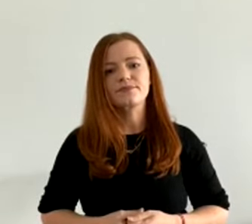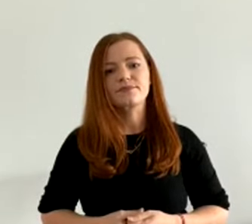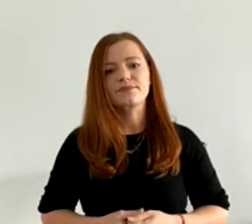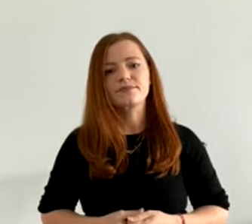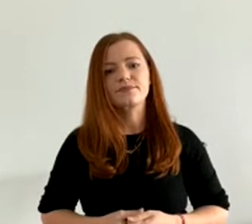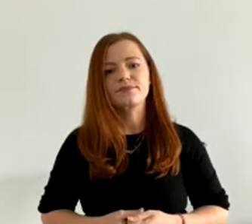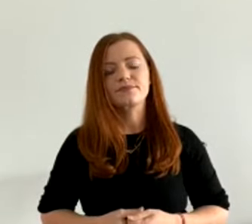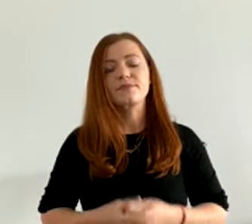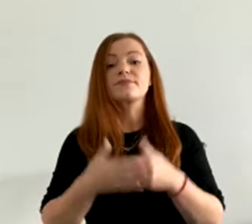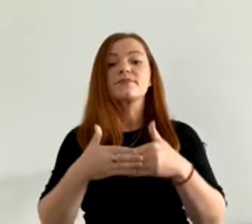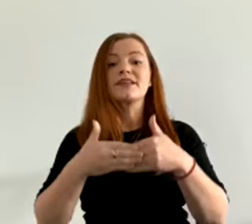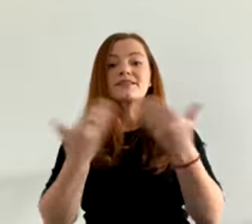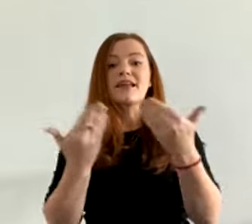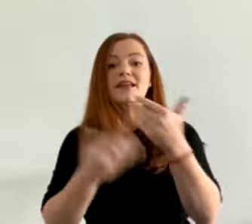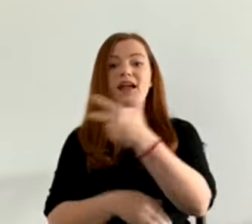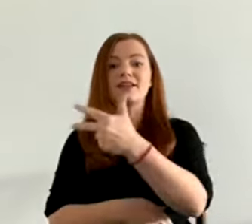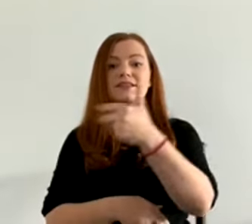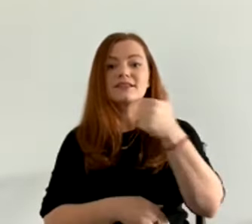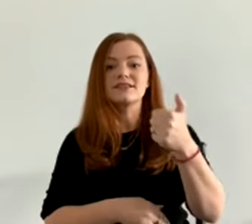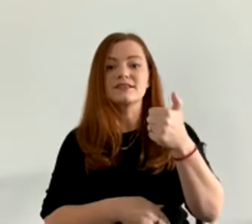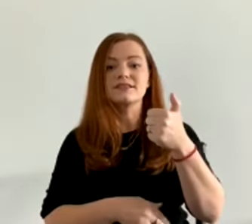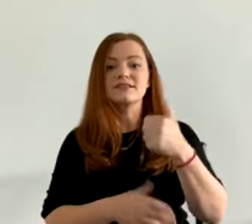Day 86.